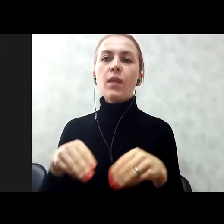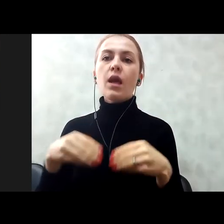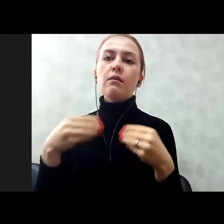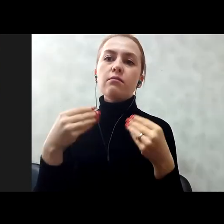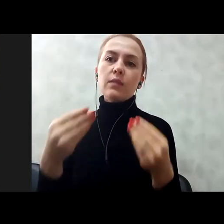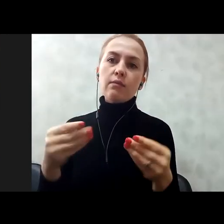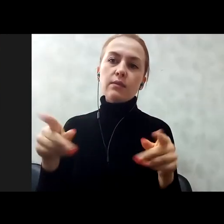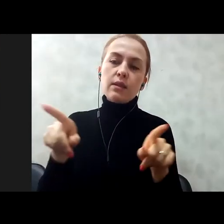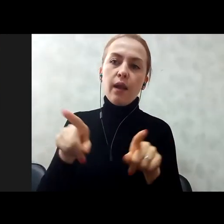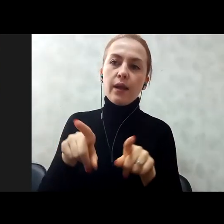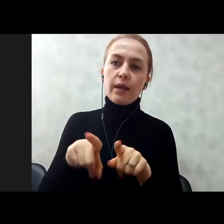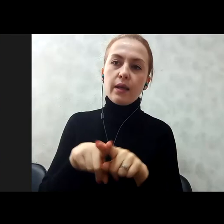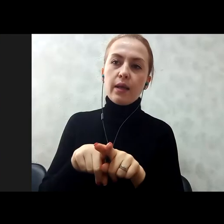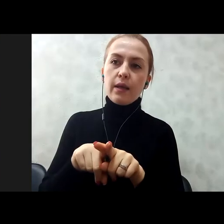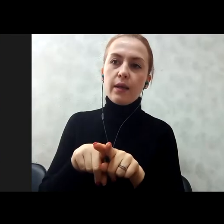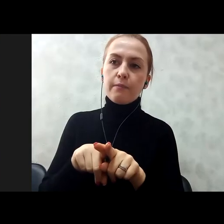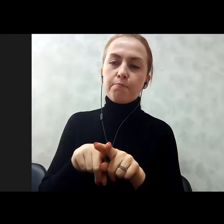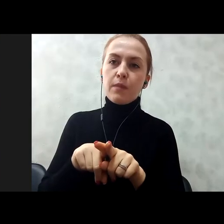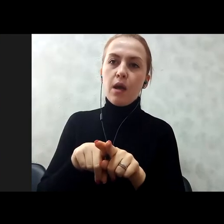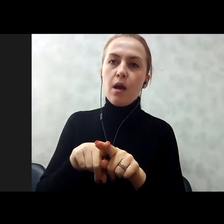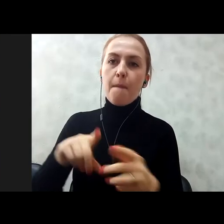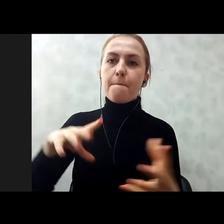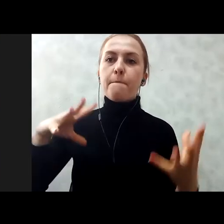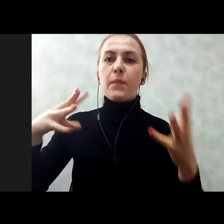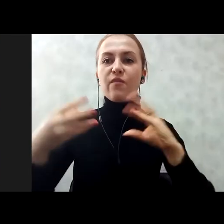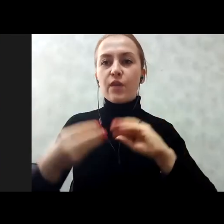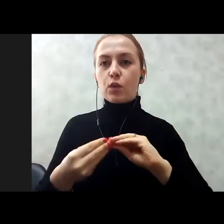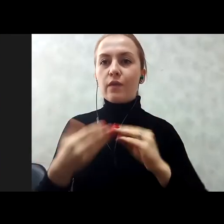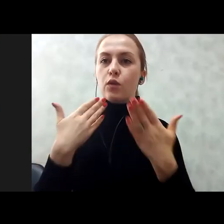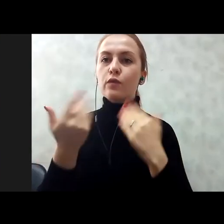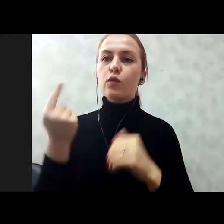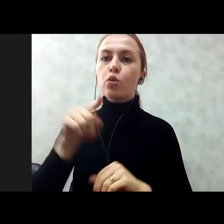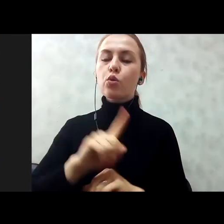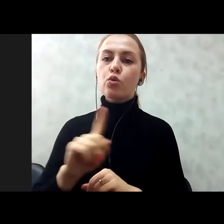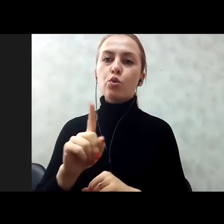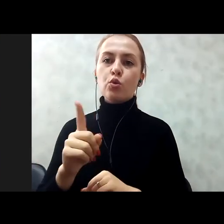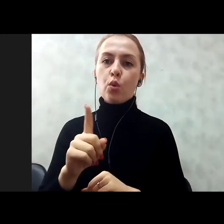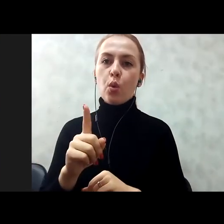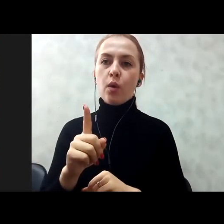will provide certain interim conclusions on